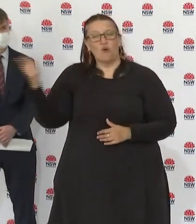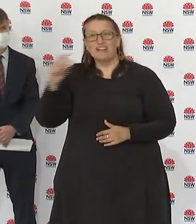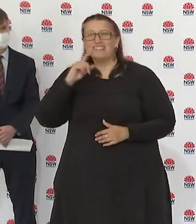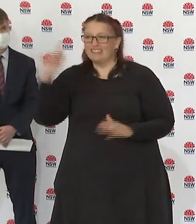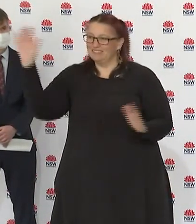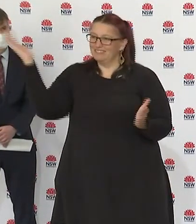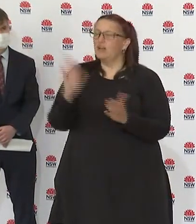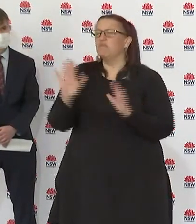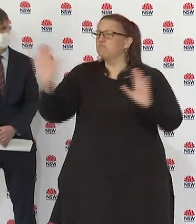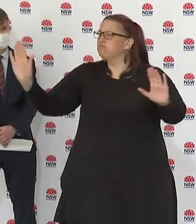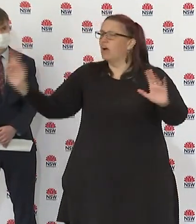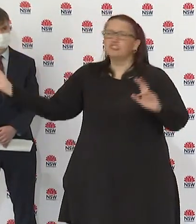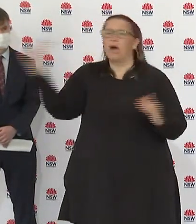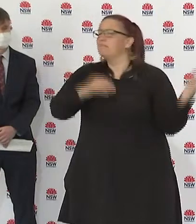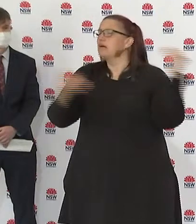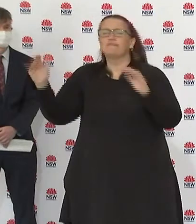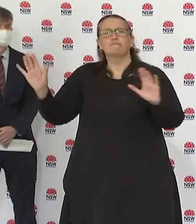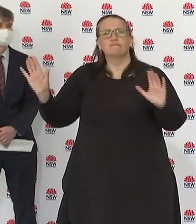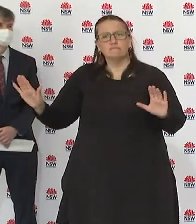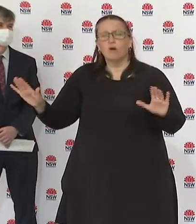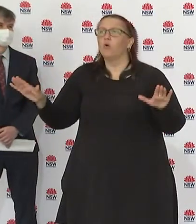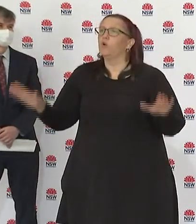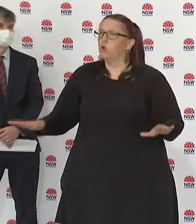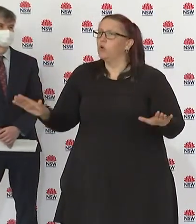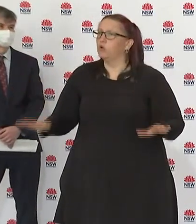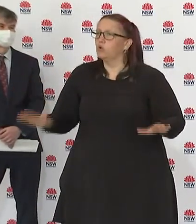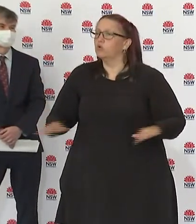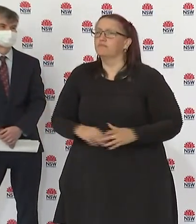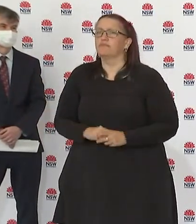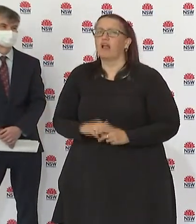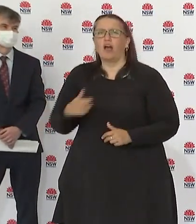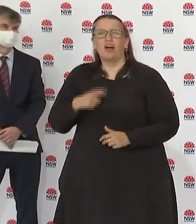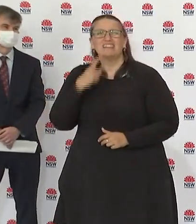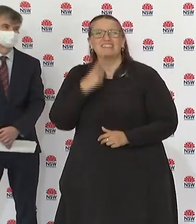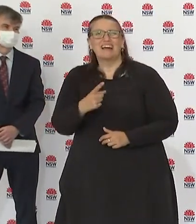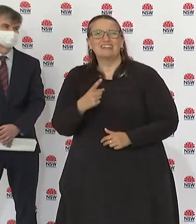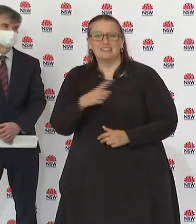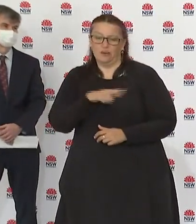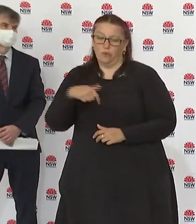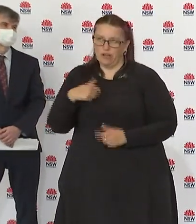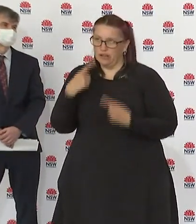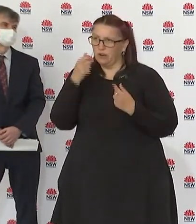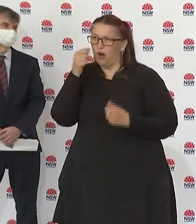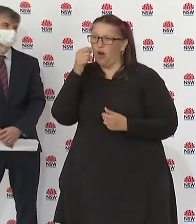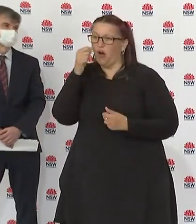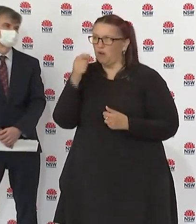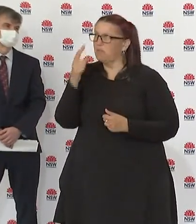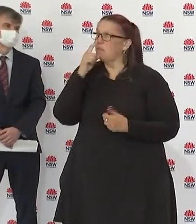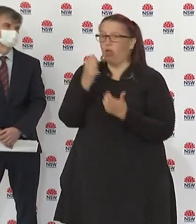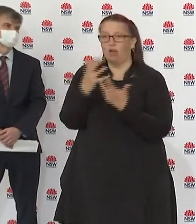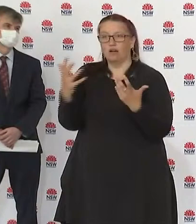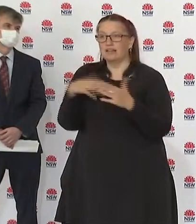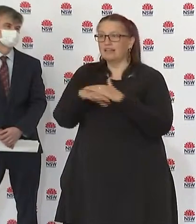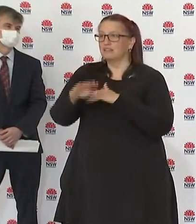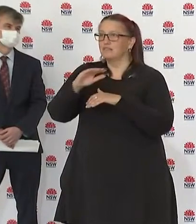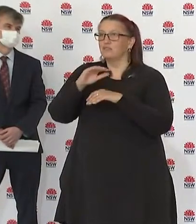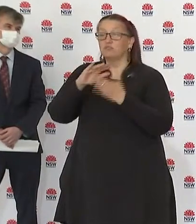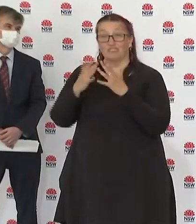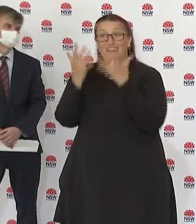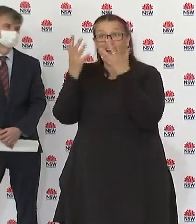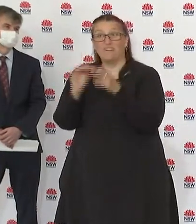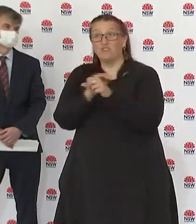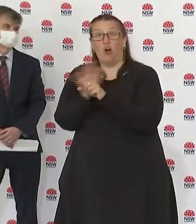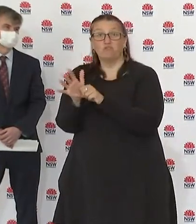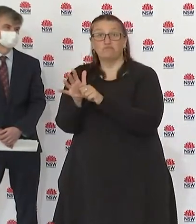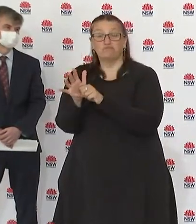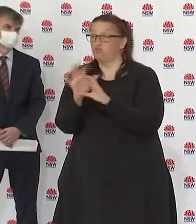look, one question at a time, please. As I've said consistently, obviously the number of people infectious in the community is not where we